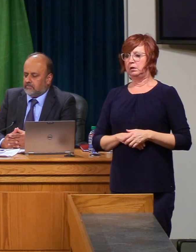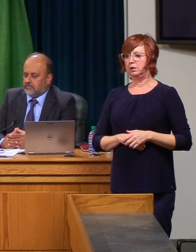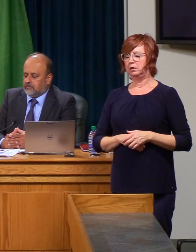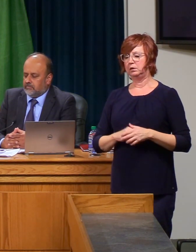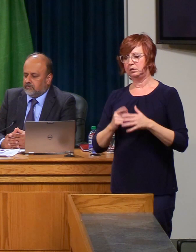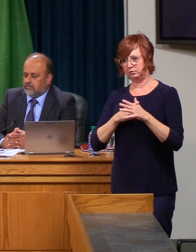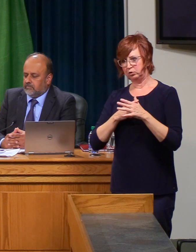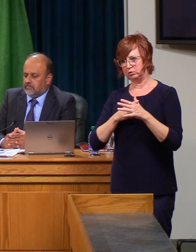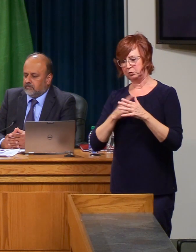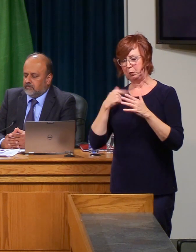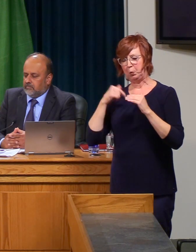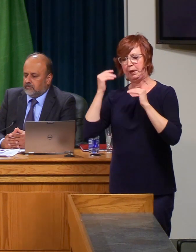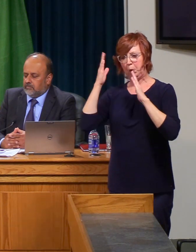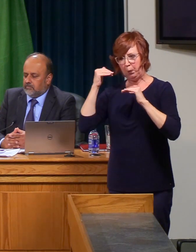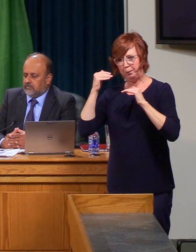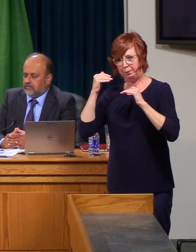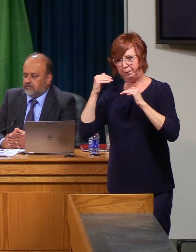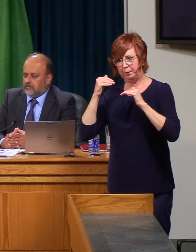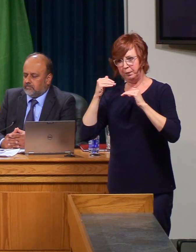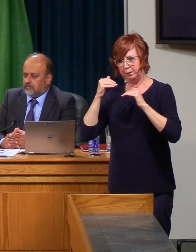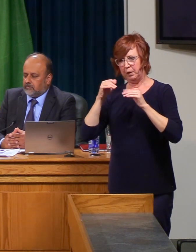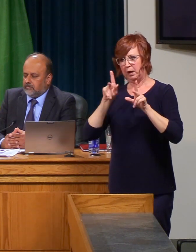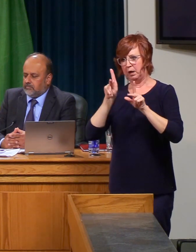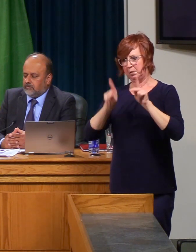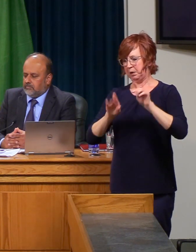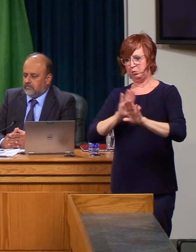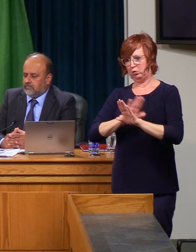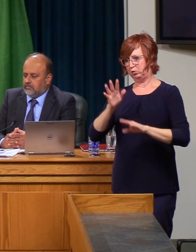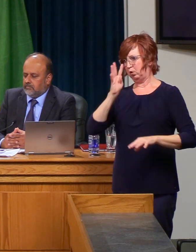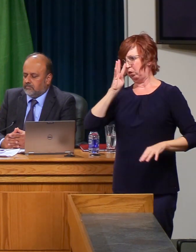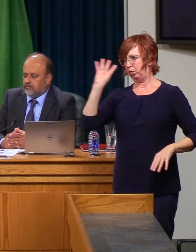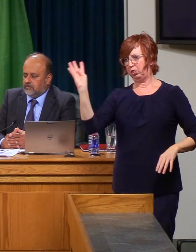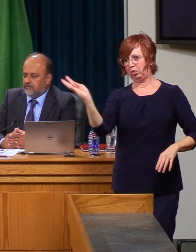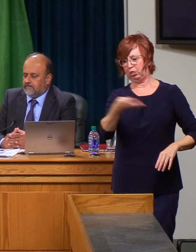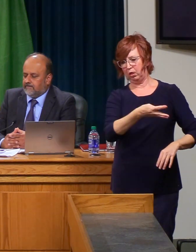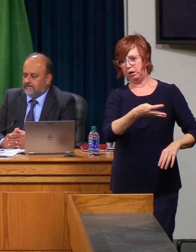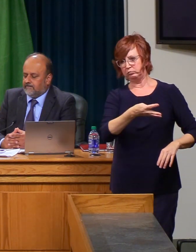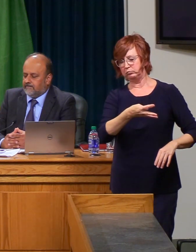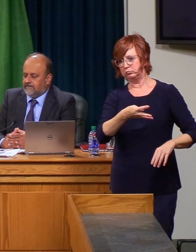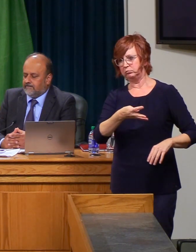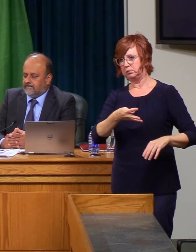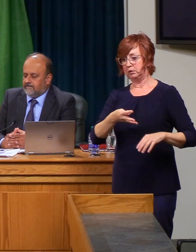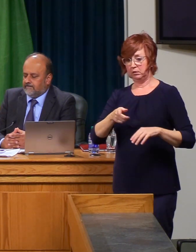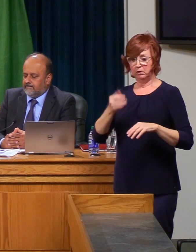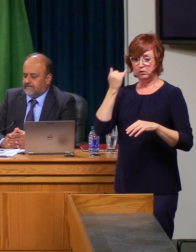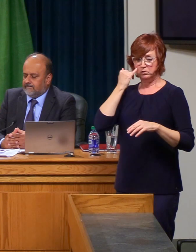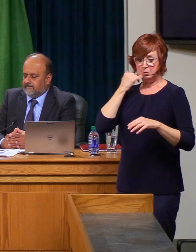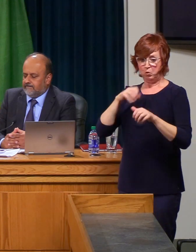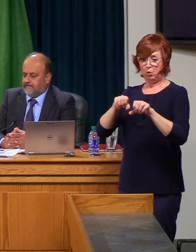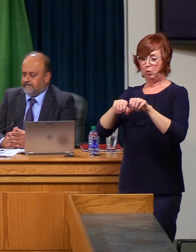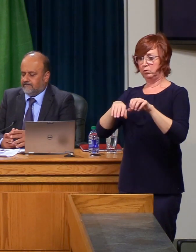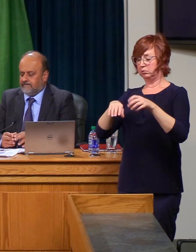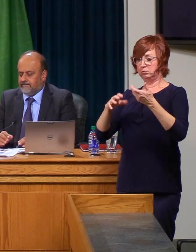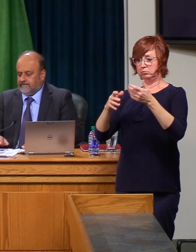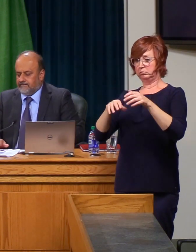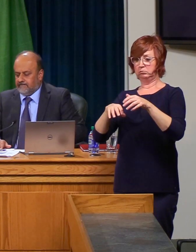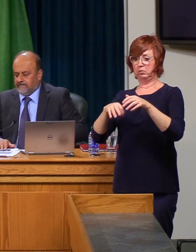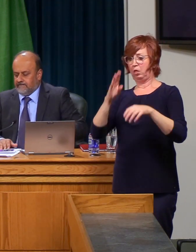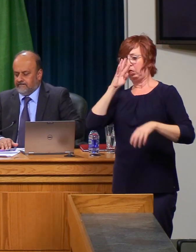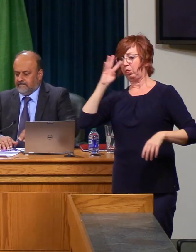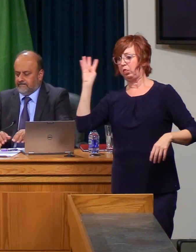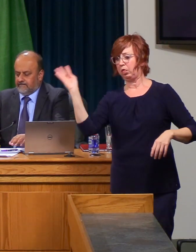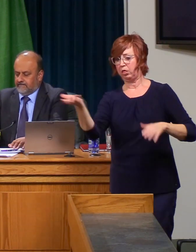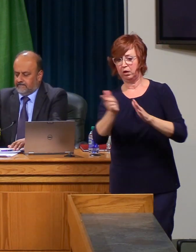that would not be the case, that people that may not be in compliance upon being approached would very quickly come